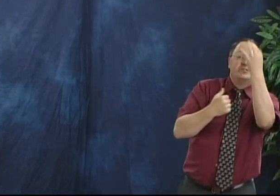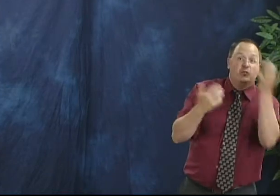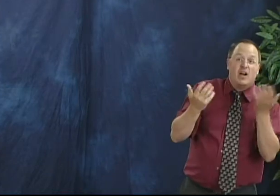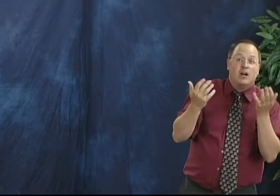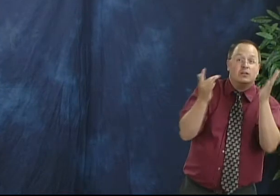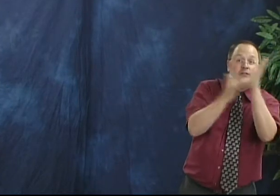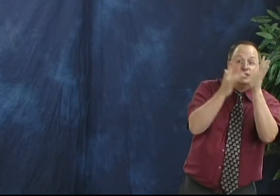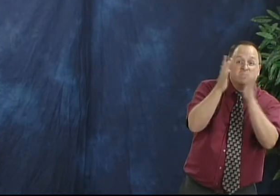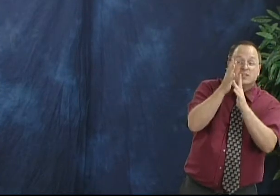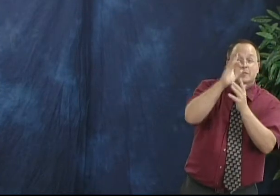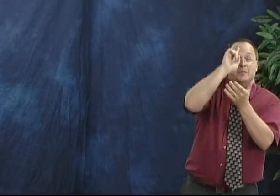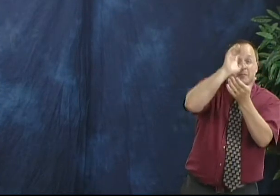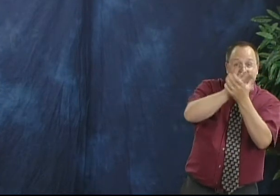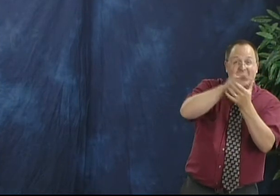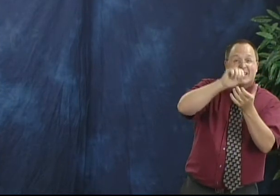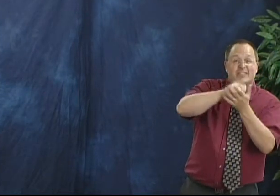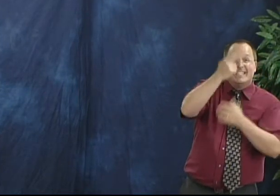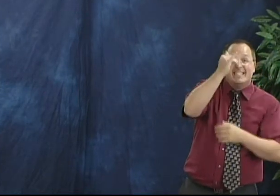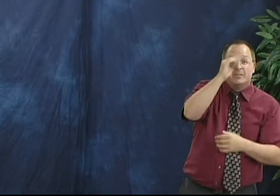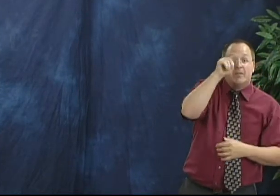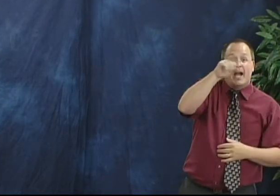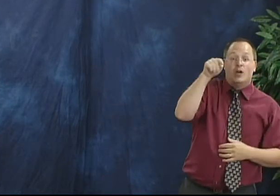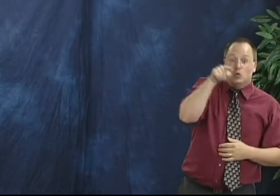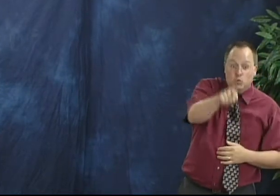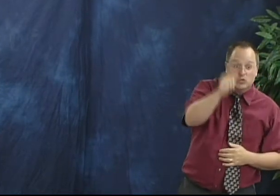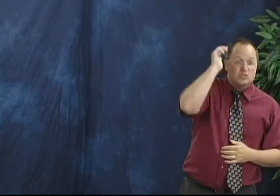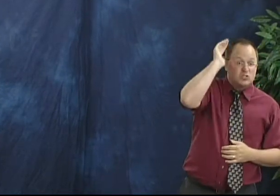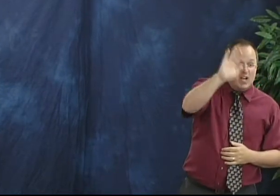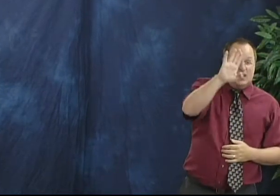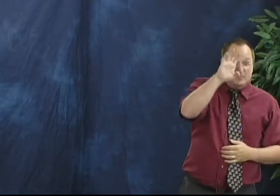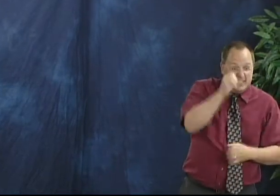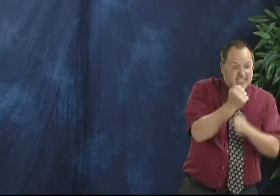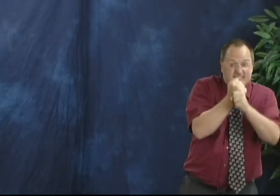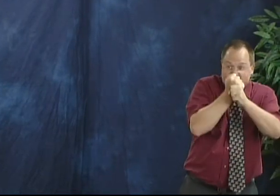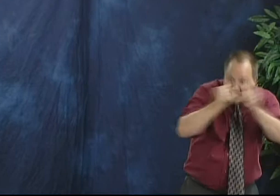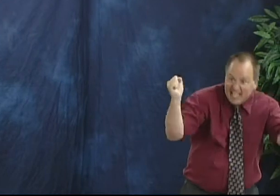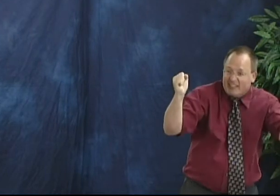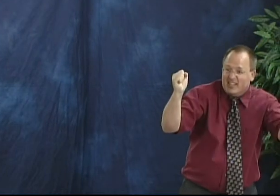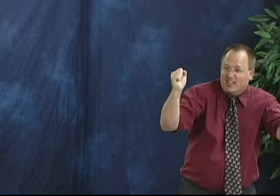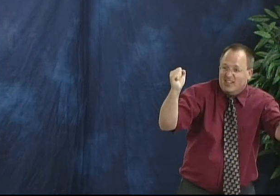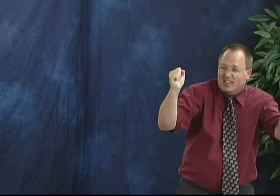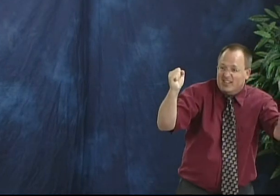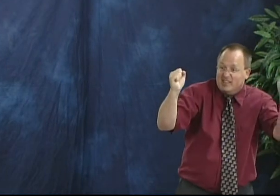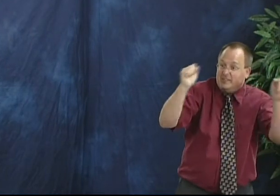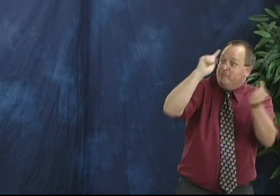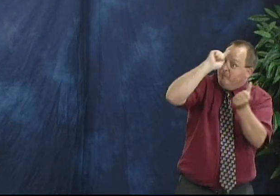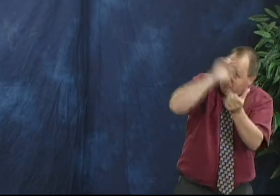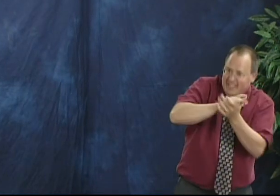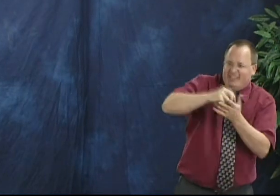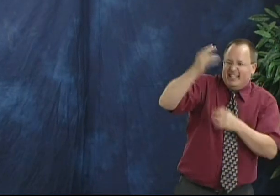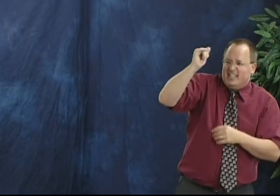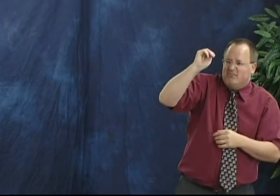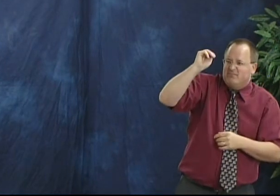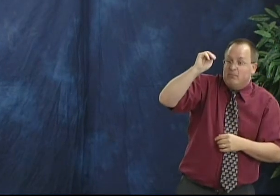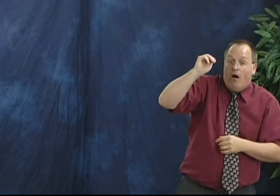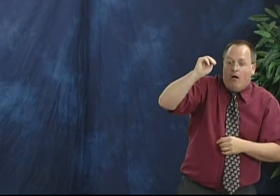So under the conviction of sin under the gospel, we are brought down, and under